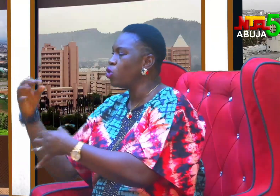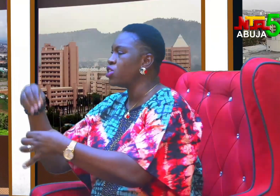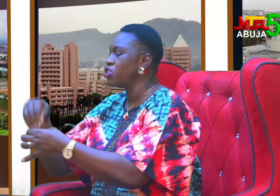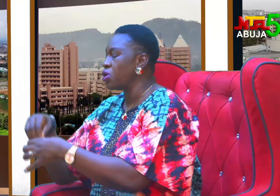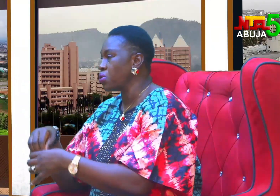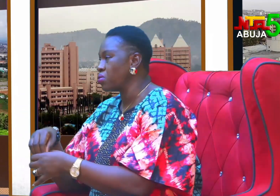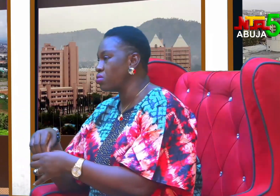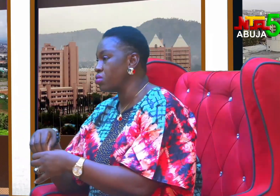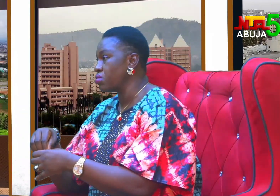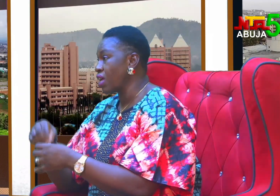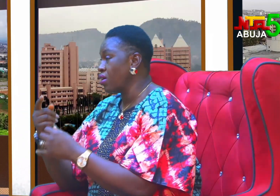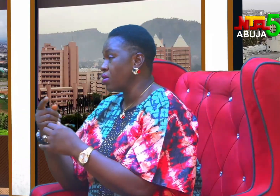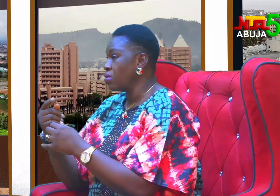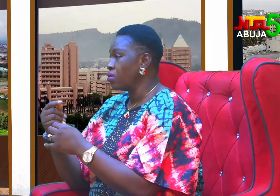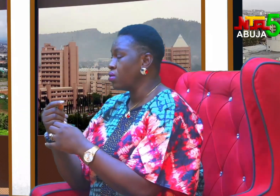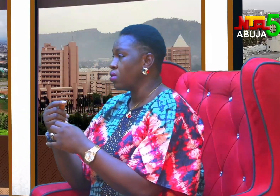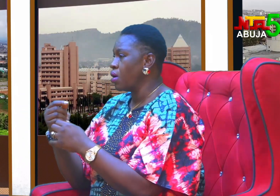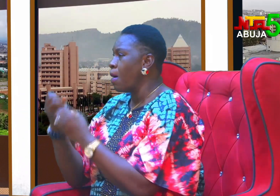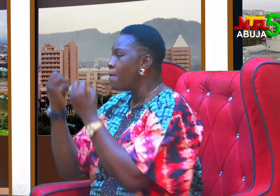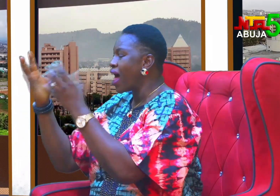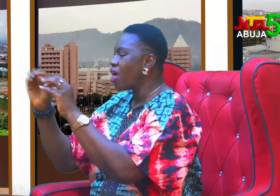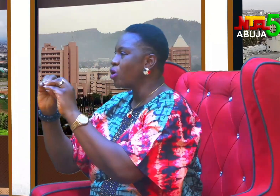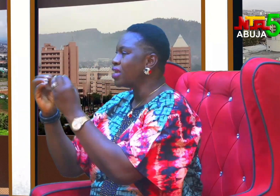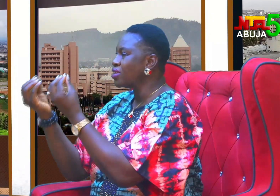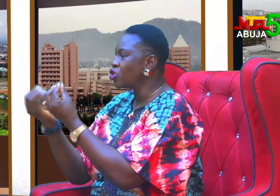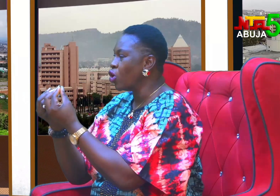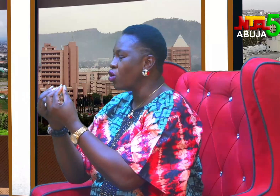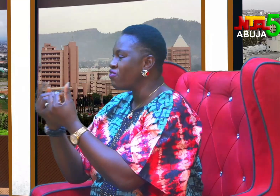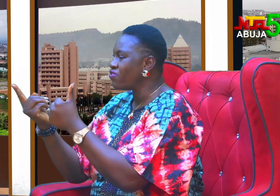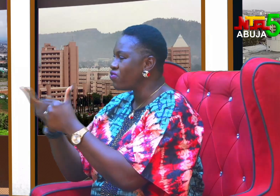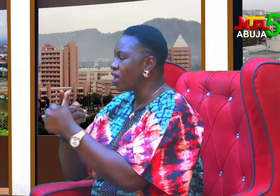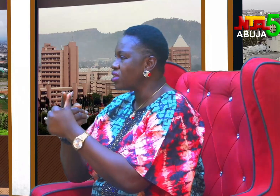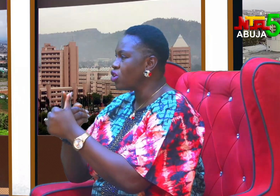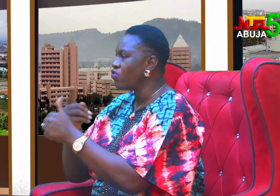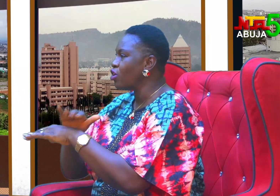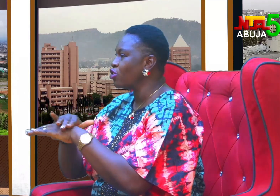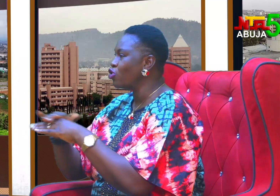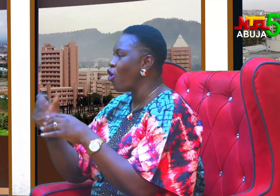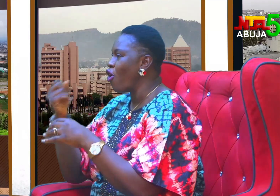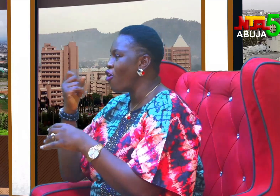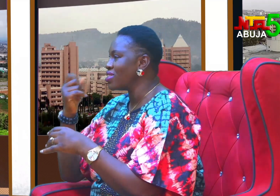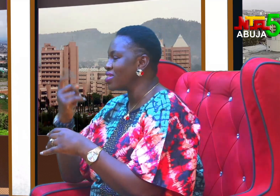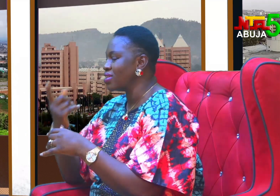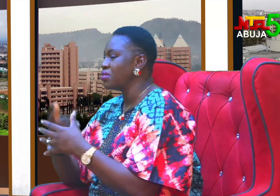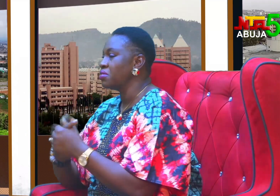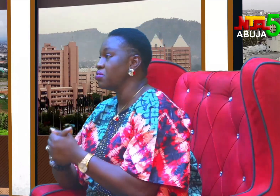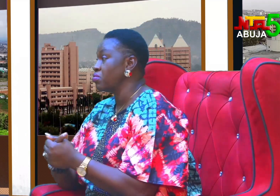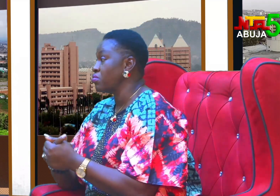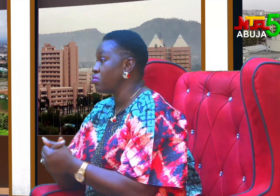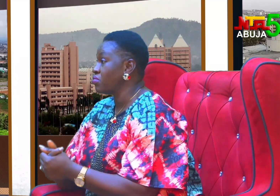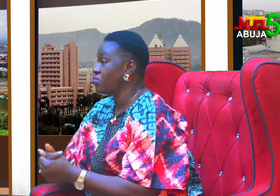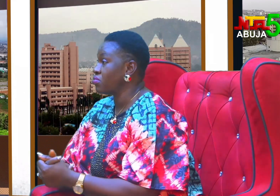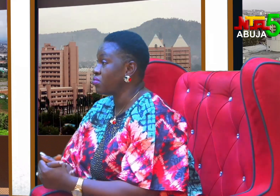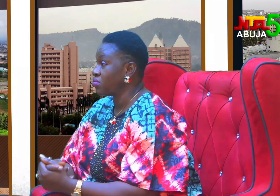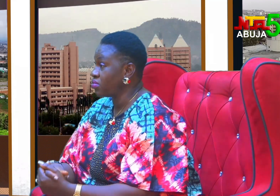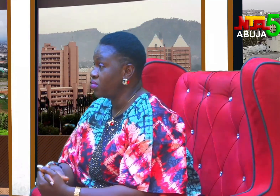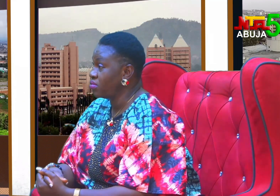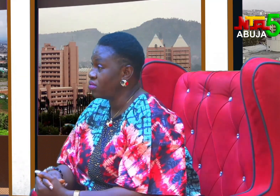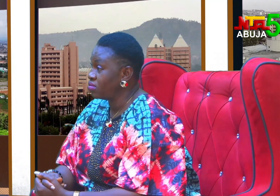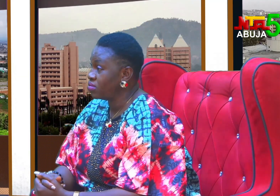own role to play towards this inclusion. Oh, wow, thank you for coming on the program. Like, I should just keep learning. It's a whole lot